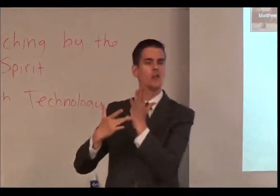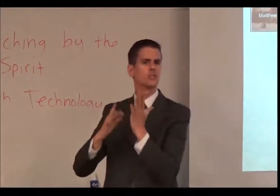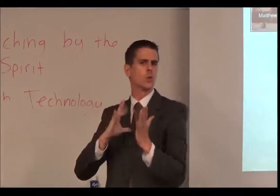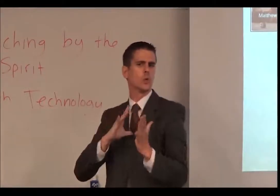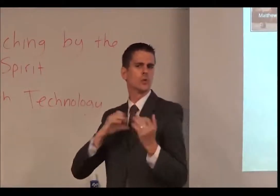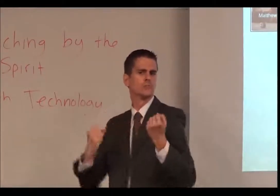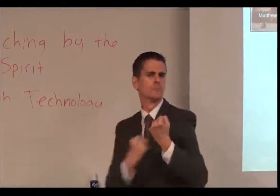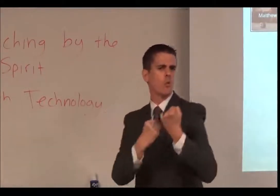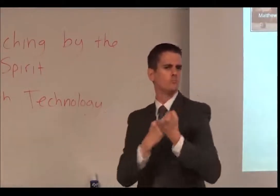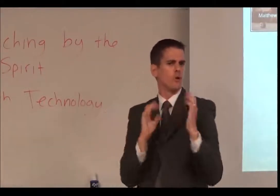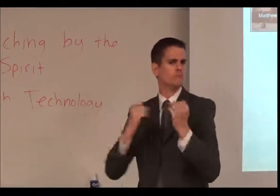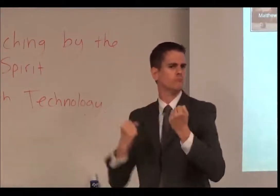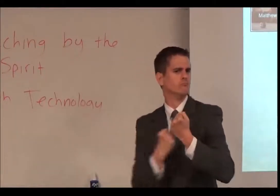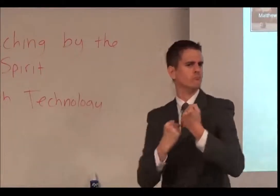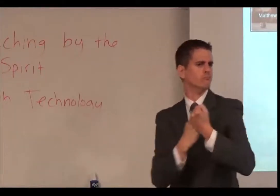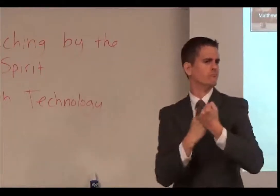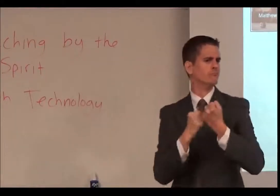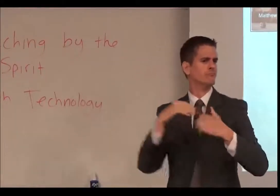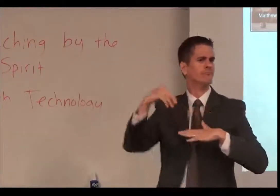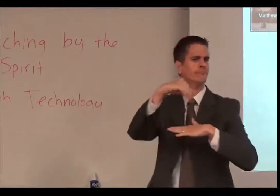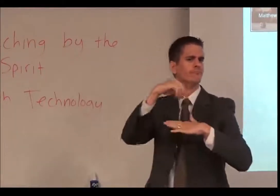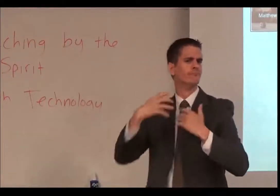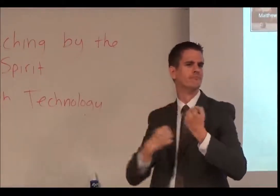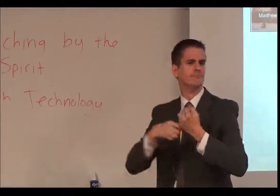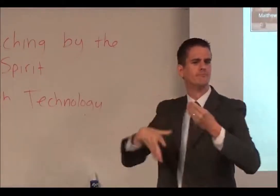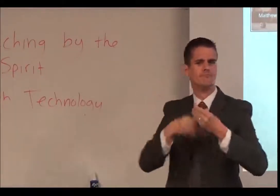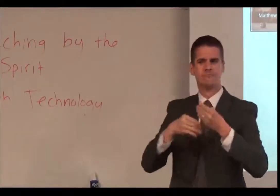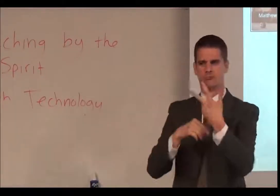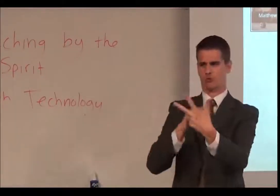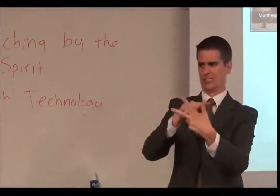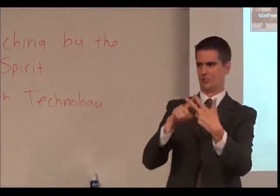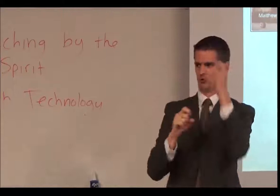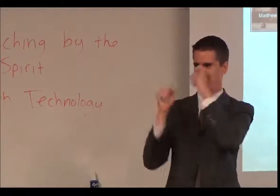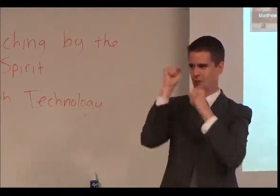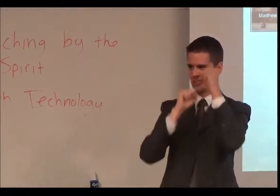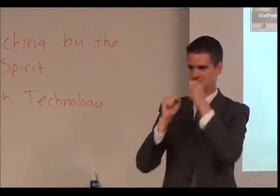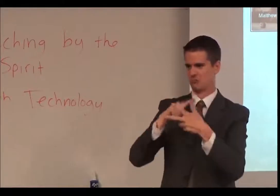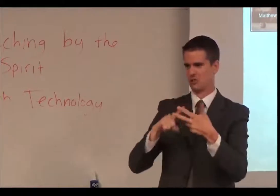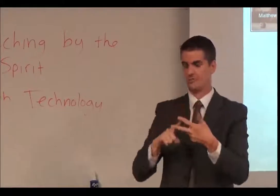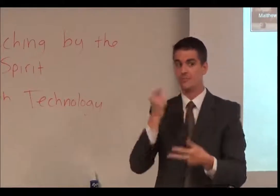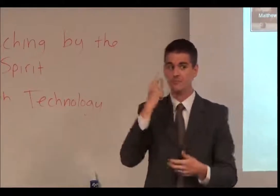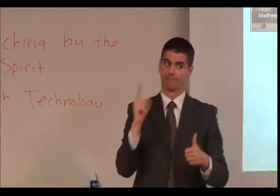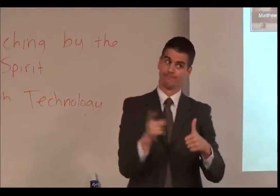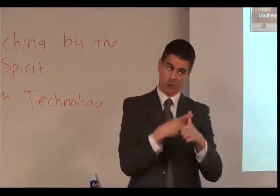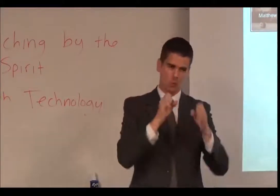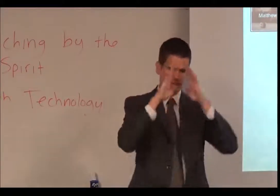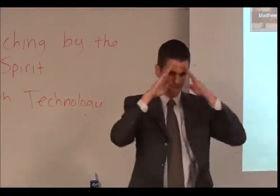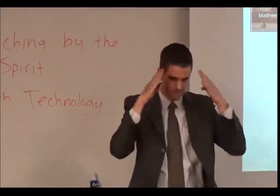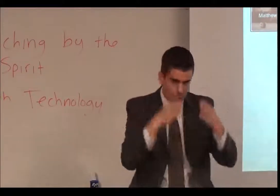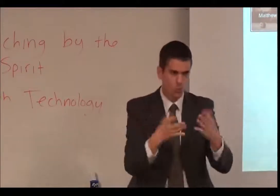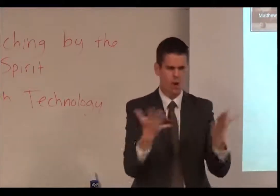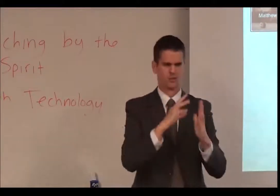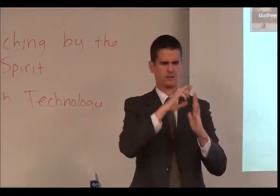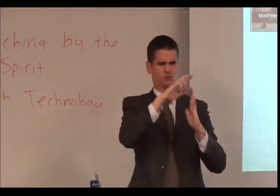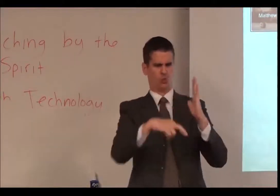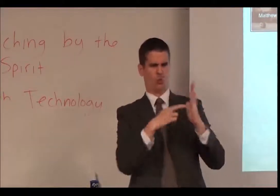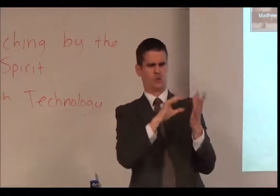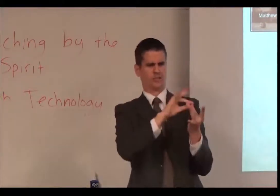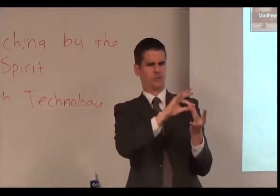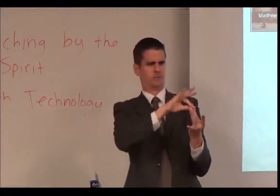rid of challenges. When technology helps us and assists us, it's great. It adds its nice little sprinkling in the spirit. And it helps us